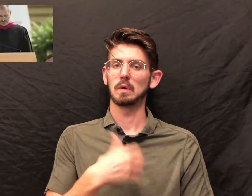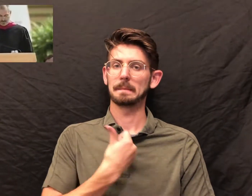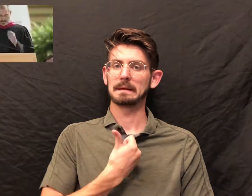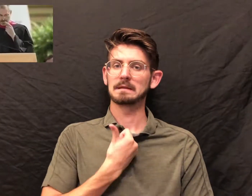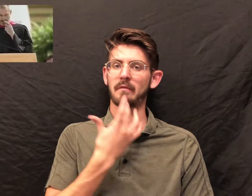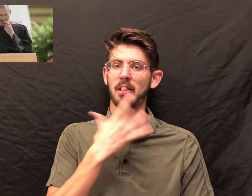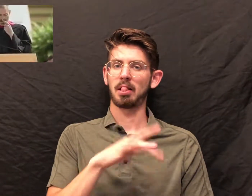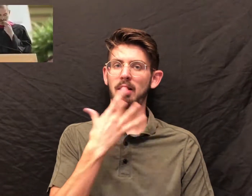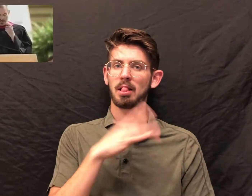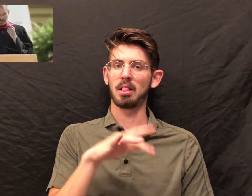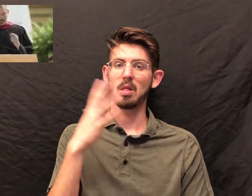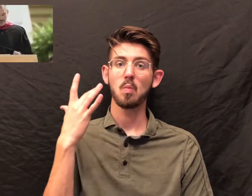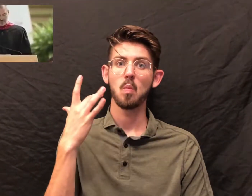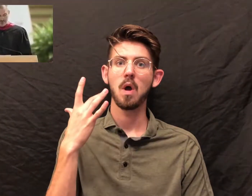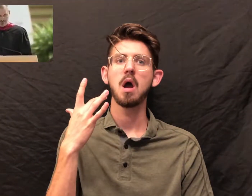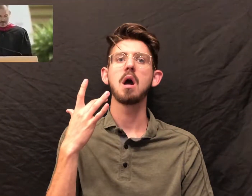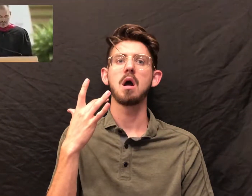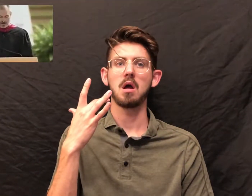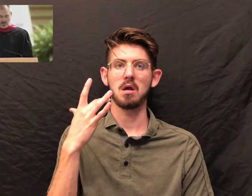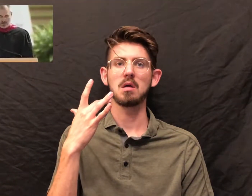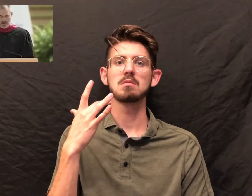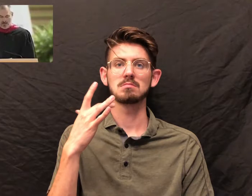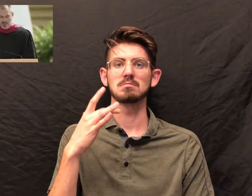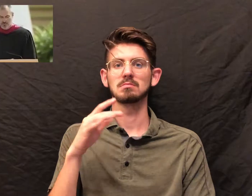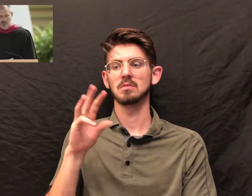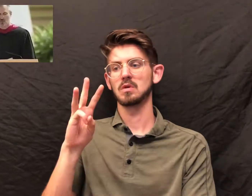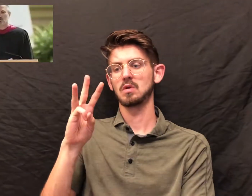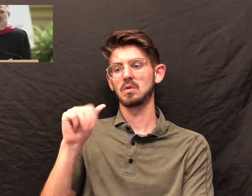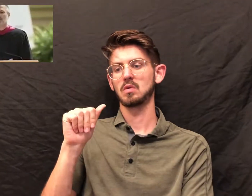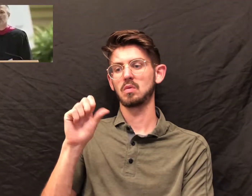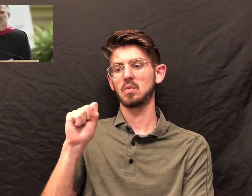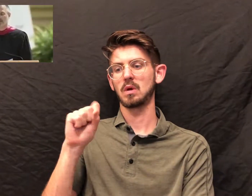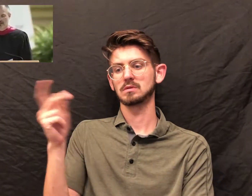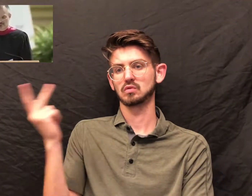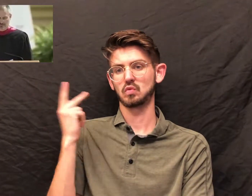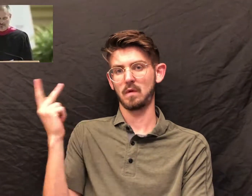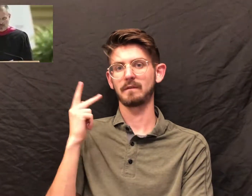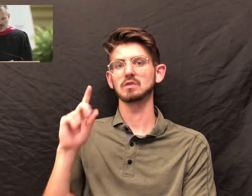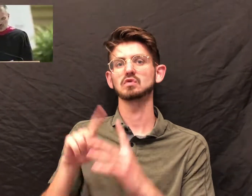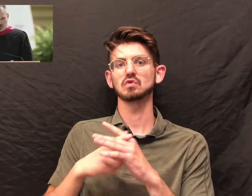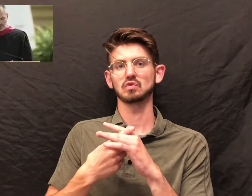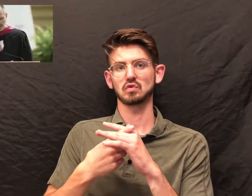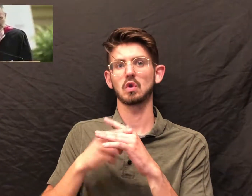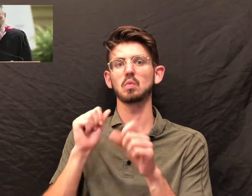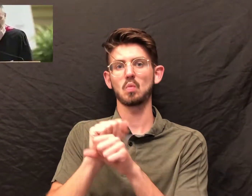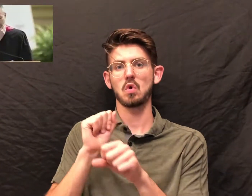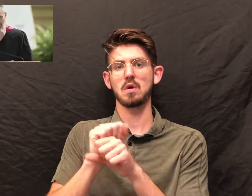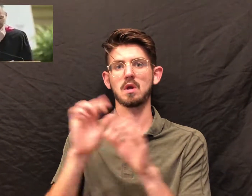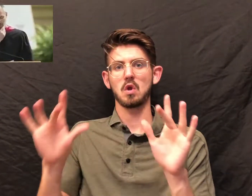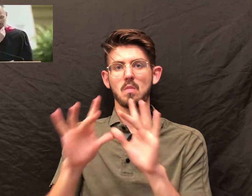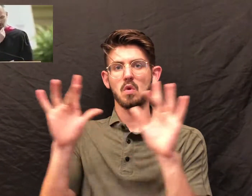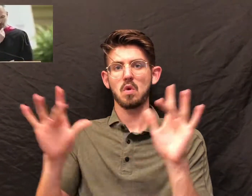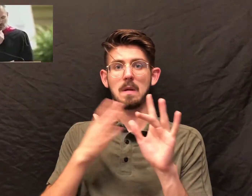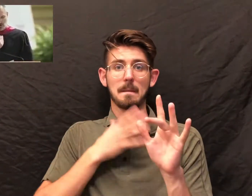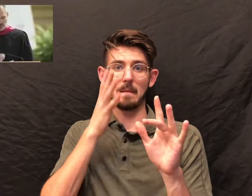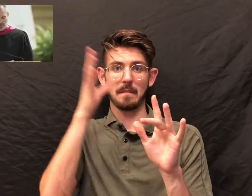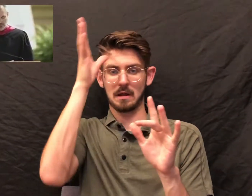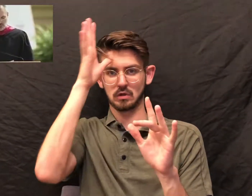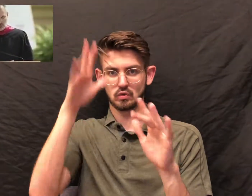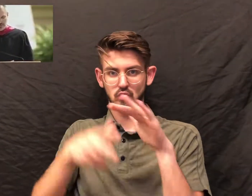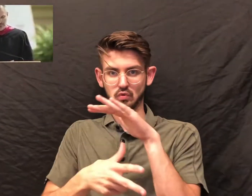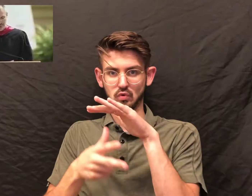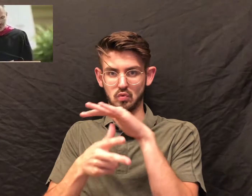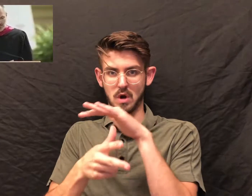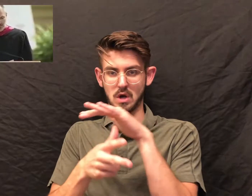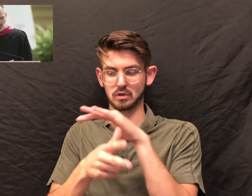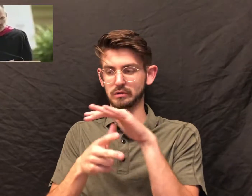do early in life. Woz and I started Apple in my parents' garage when I was 20. We worked hard, and in 10 years, Apple had grown